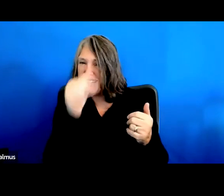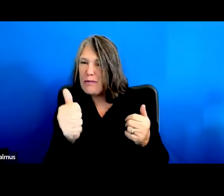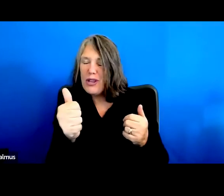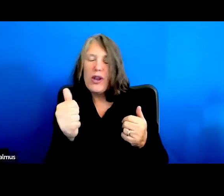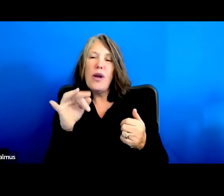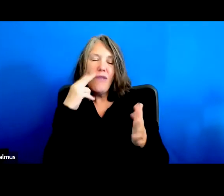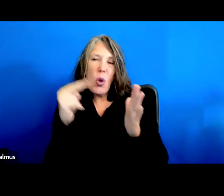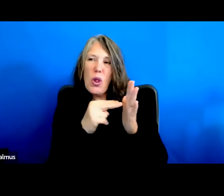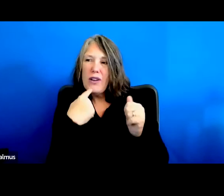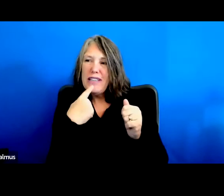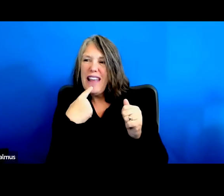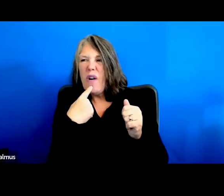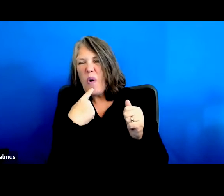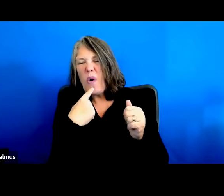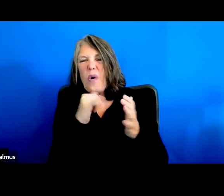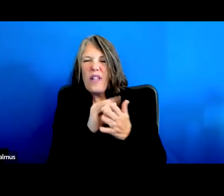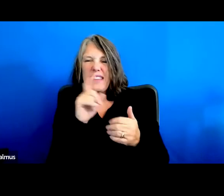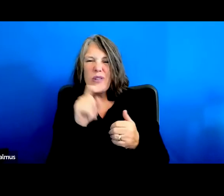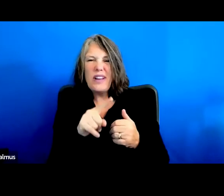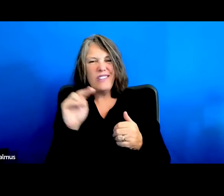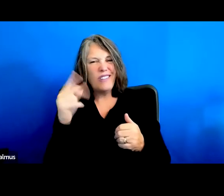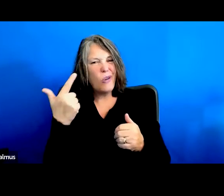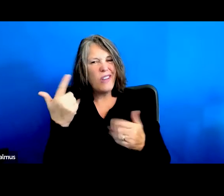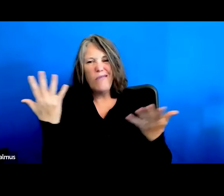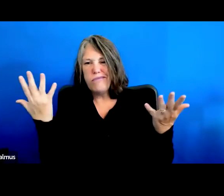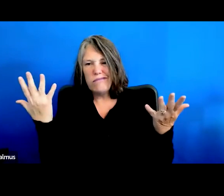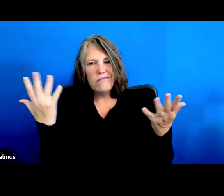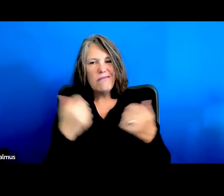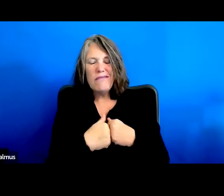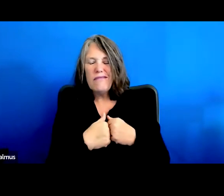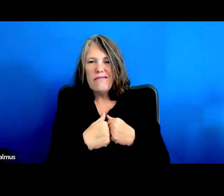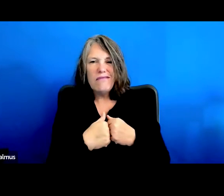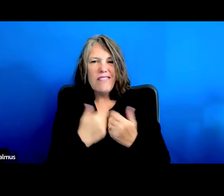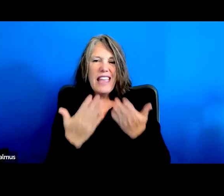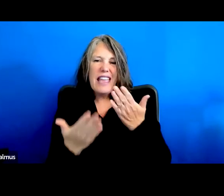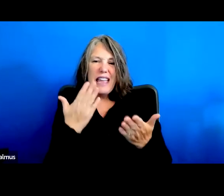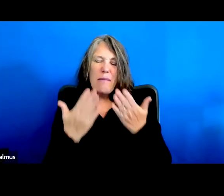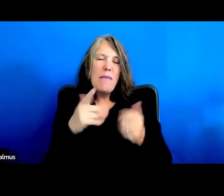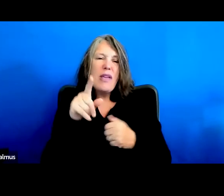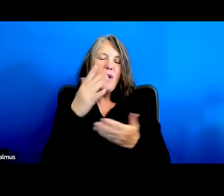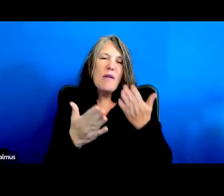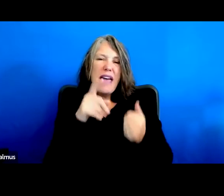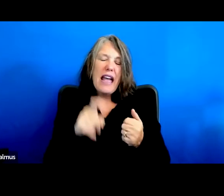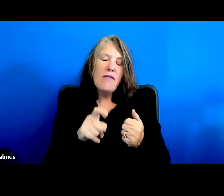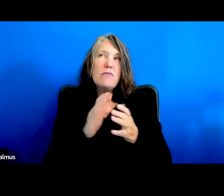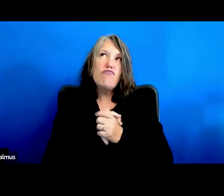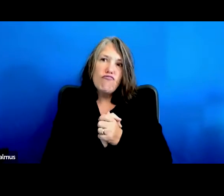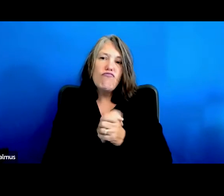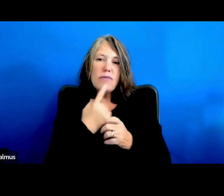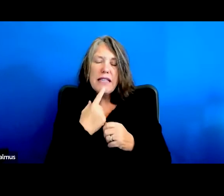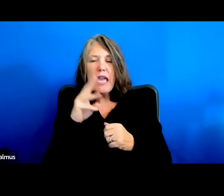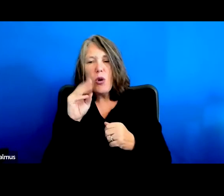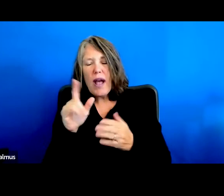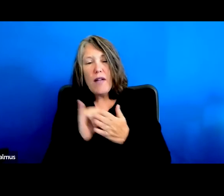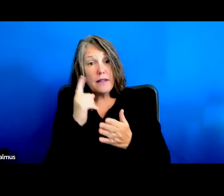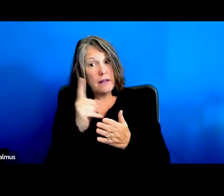and you say, no, this question is no good. It may be, you may have to compromise and say, well, this is